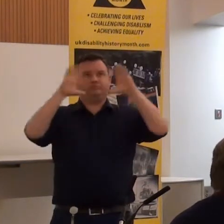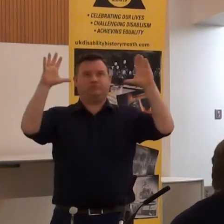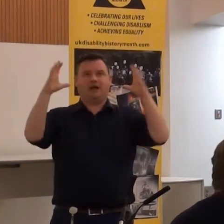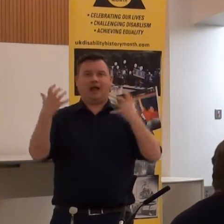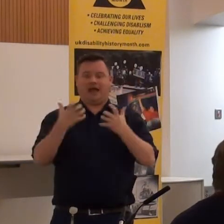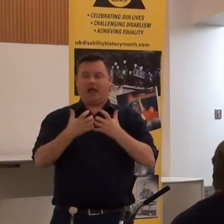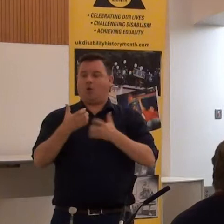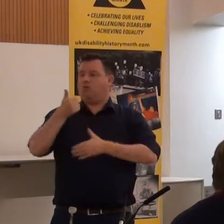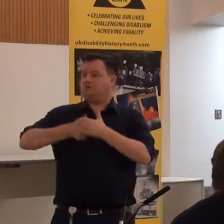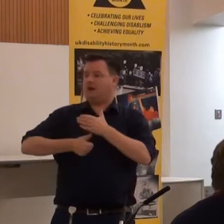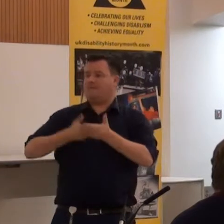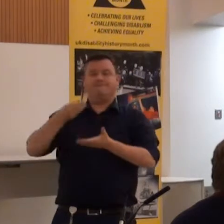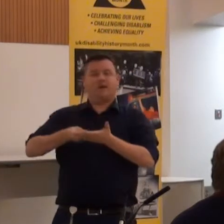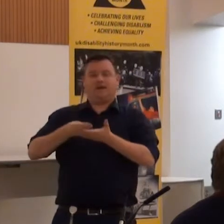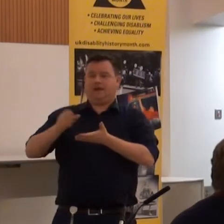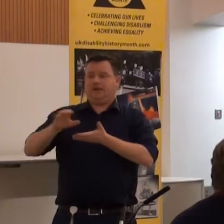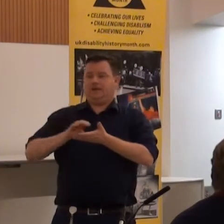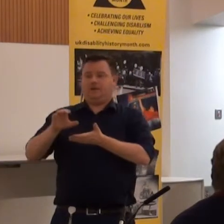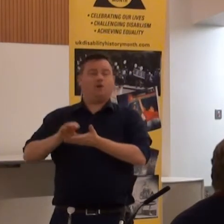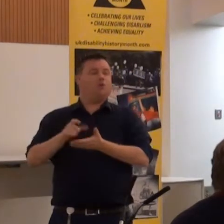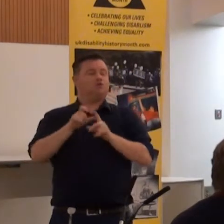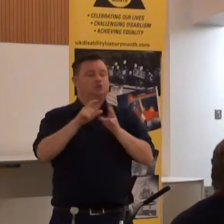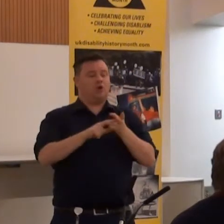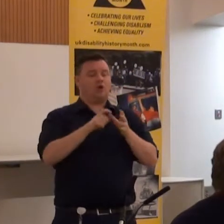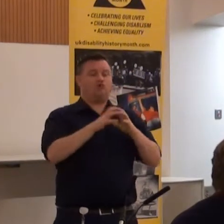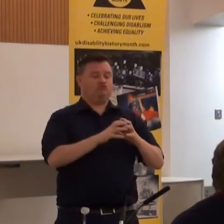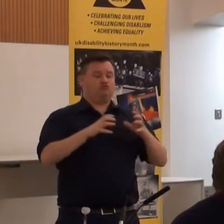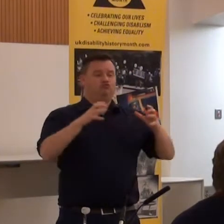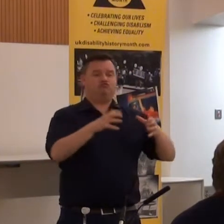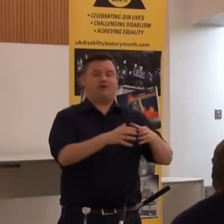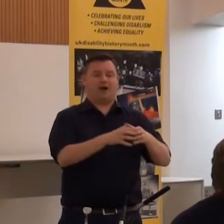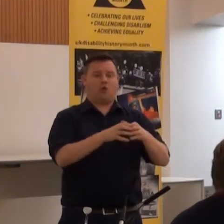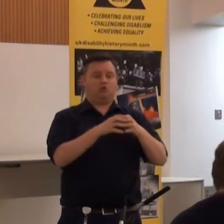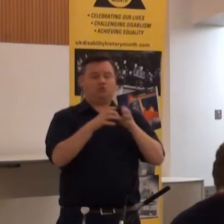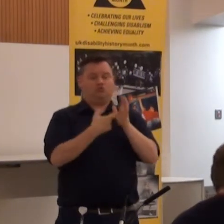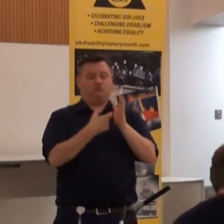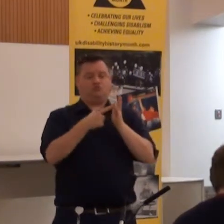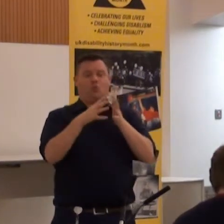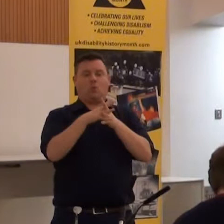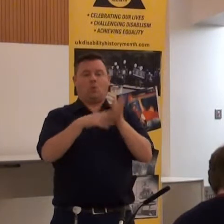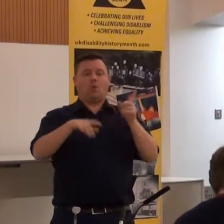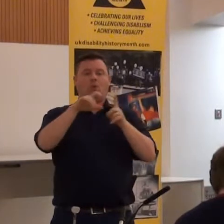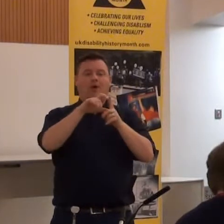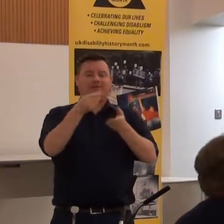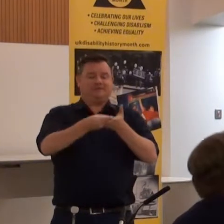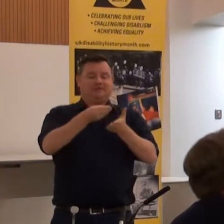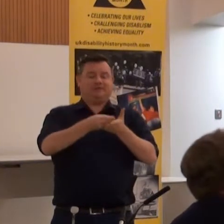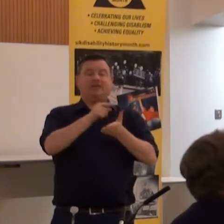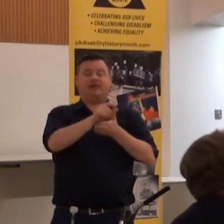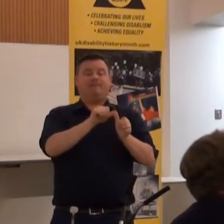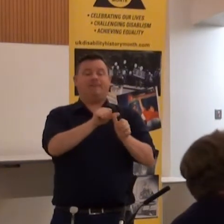bringing funding in. And I know people are doing crowdfunding and stuff like that, which is better. But I think one of the problems is